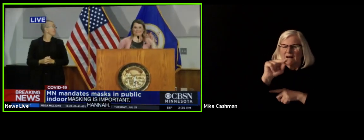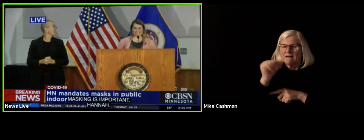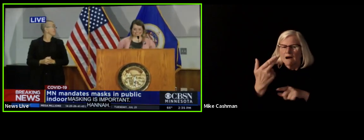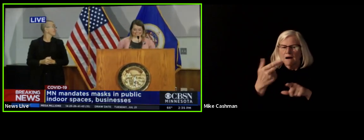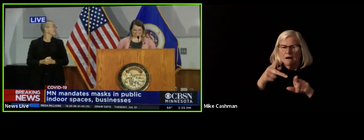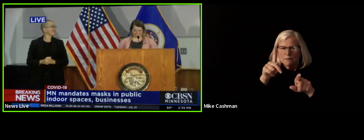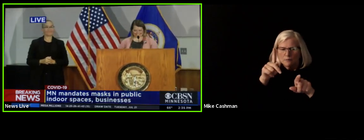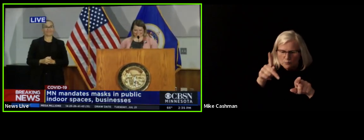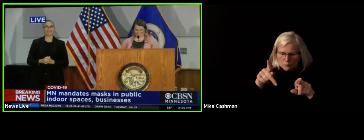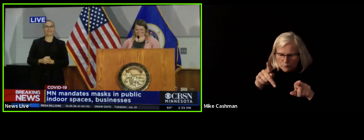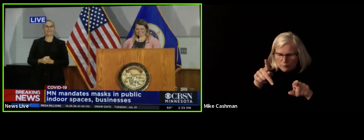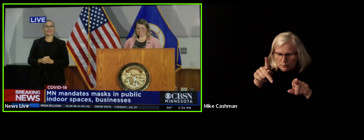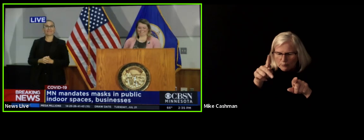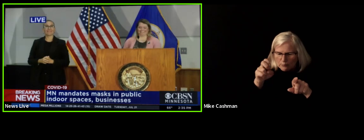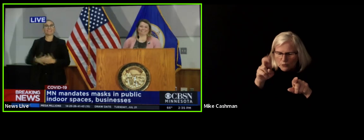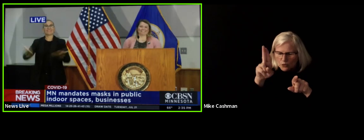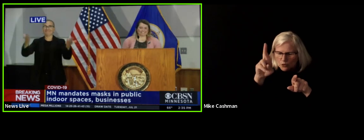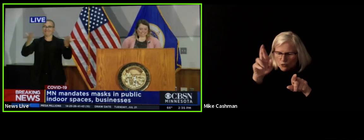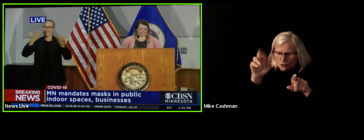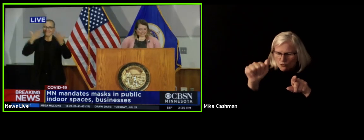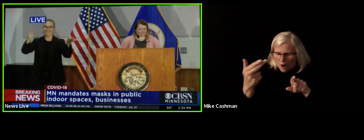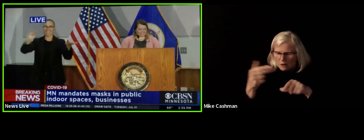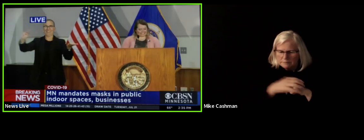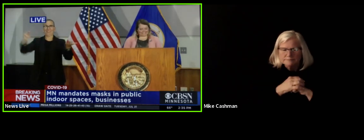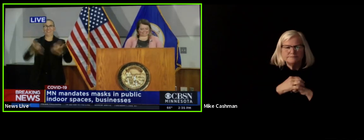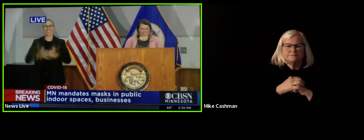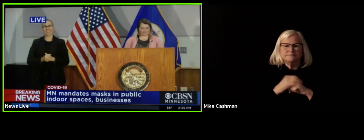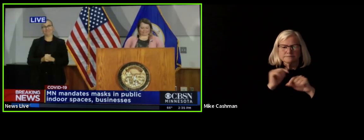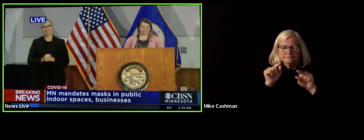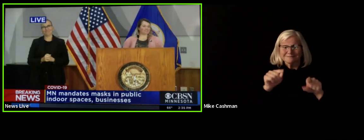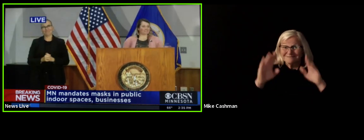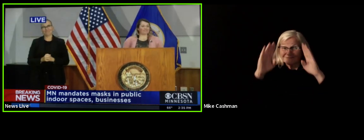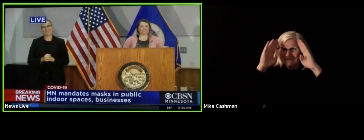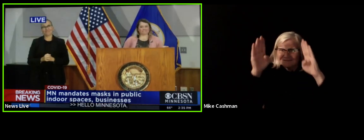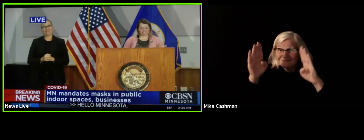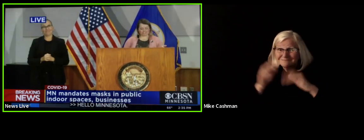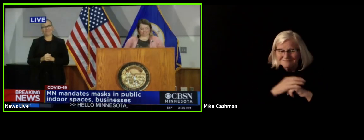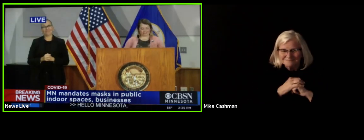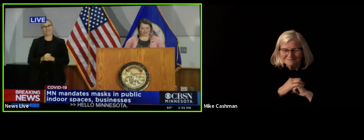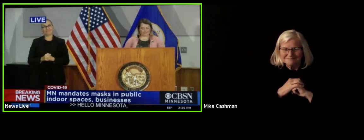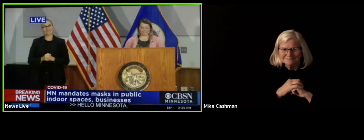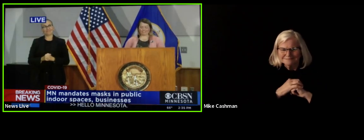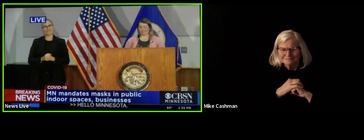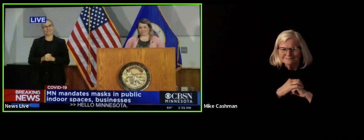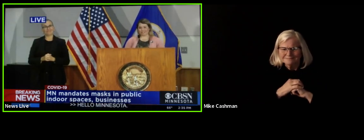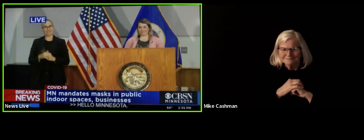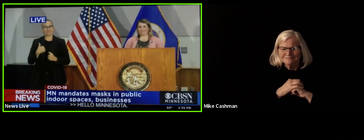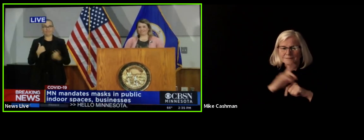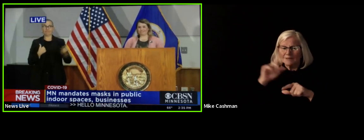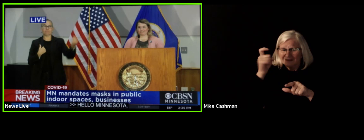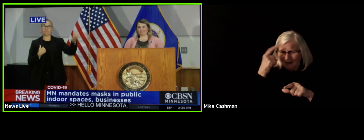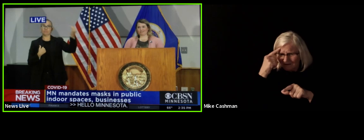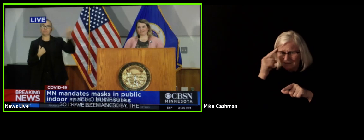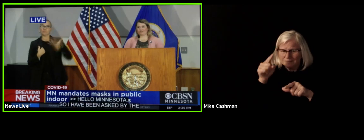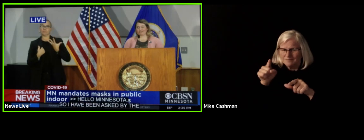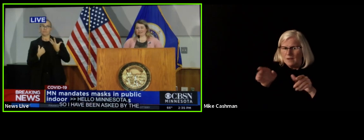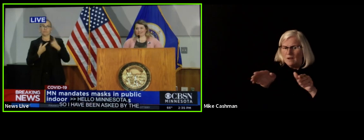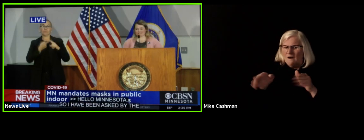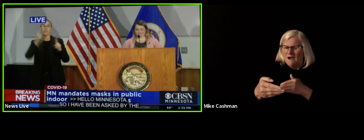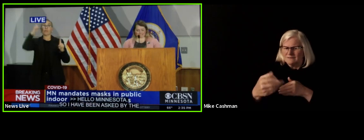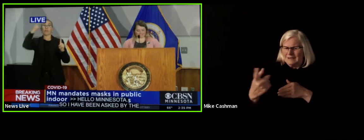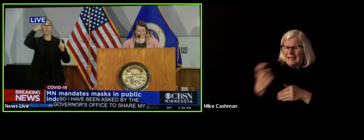Hi, Minnesota. So I've been asked by the governor's office to share my story and position on